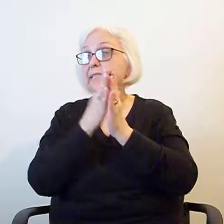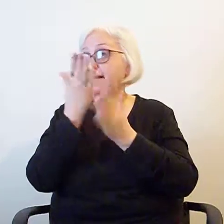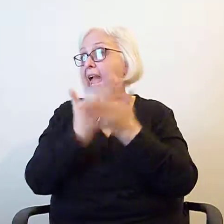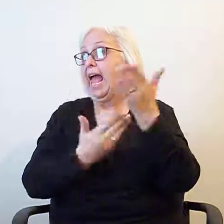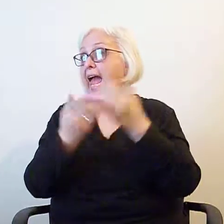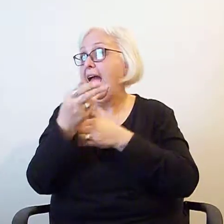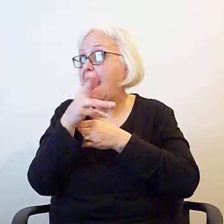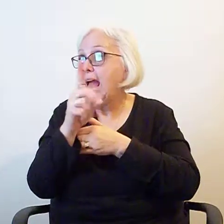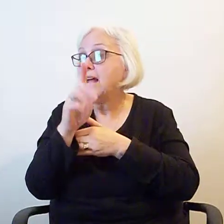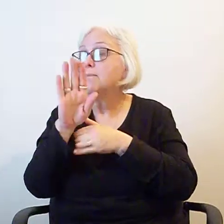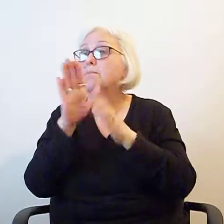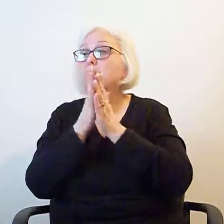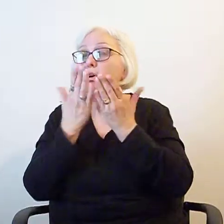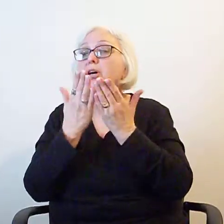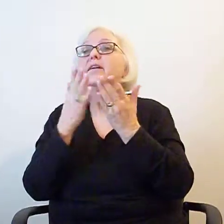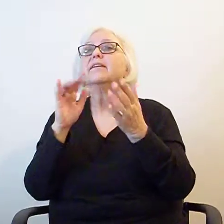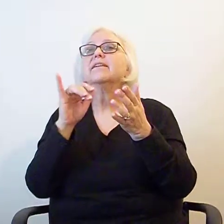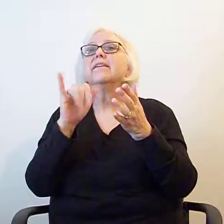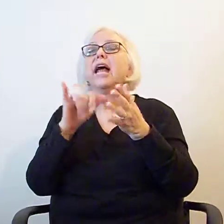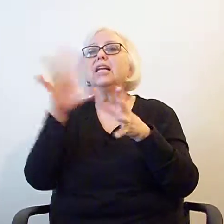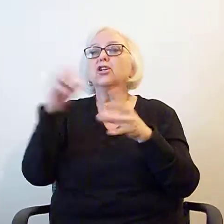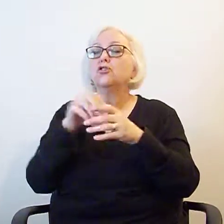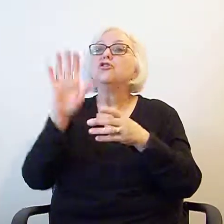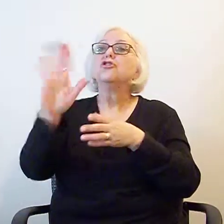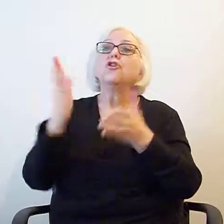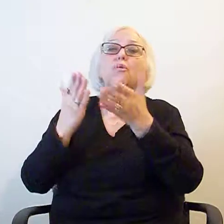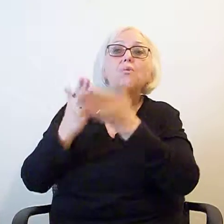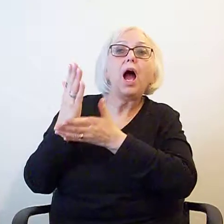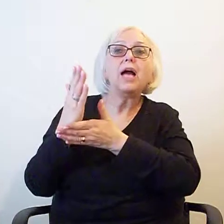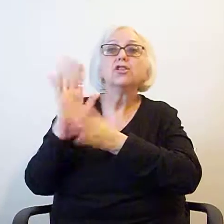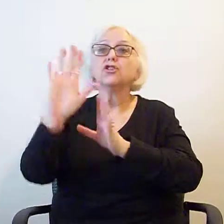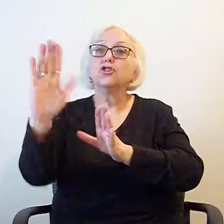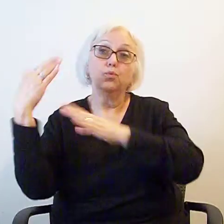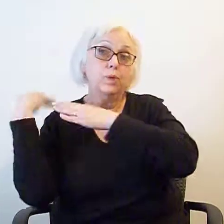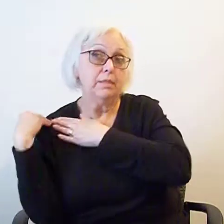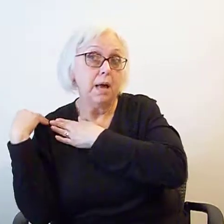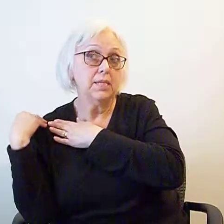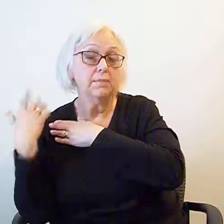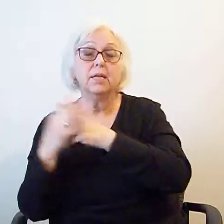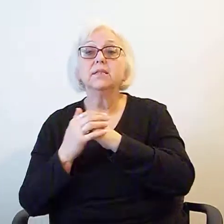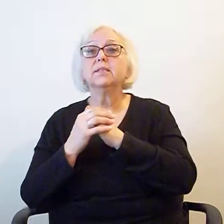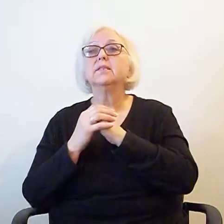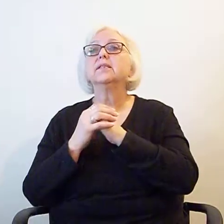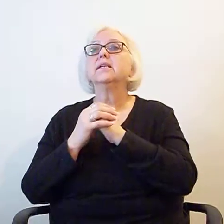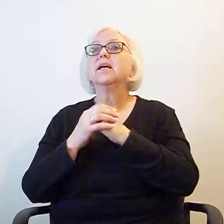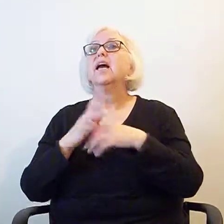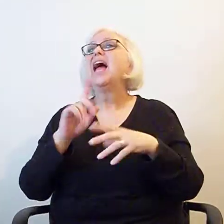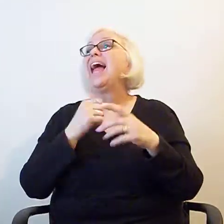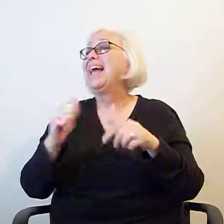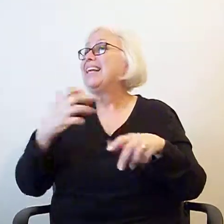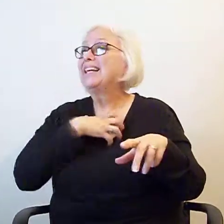which also includes your rights and responsibilities, the grievance and appeal